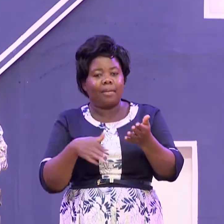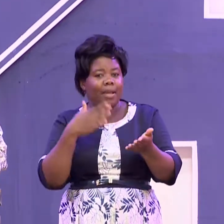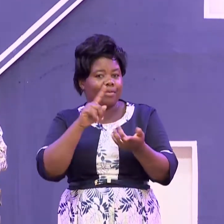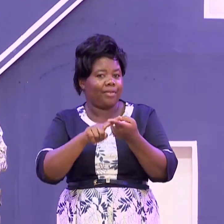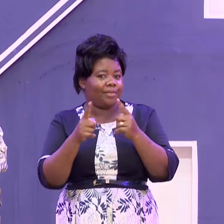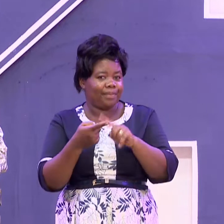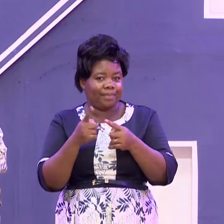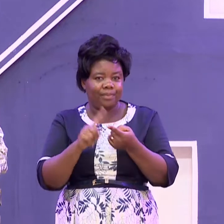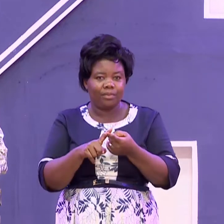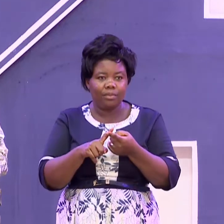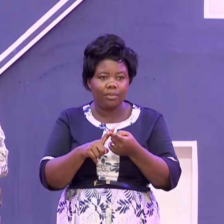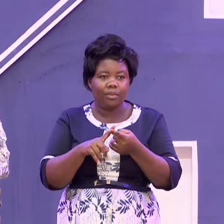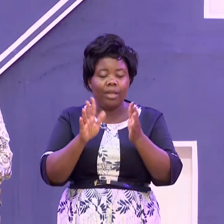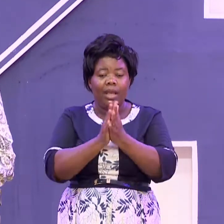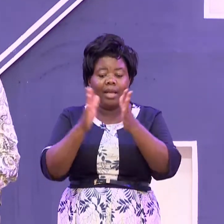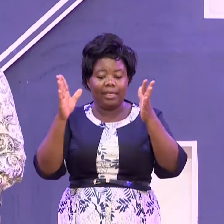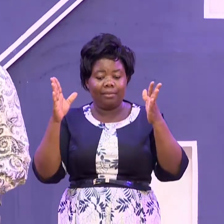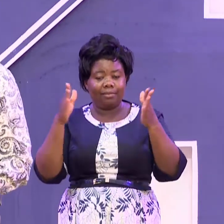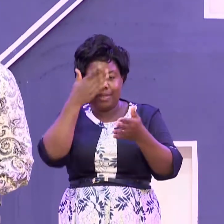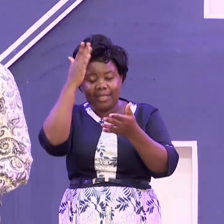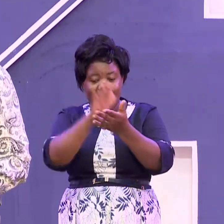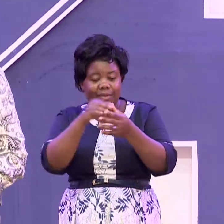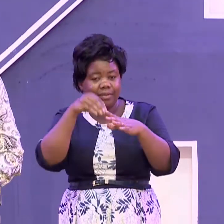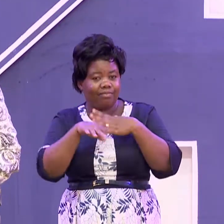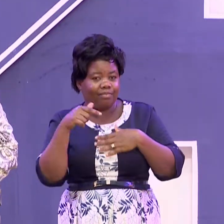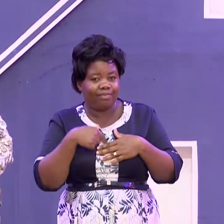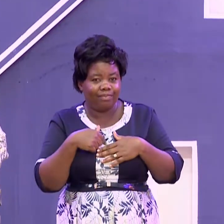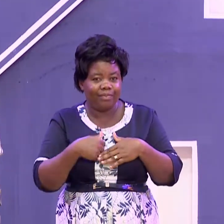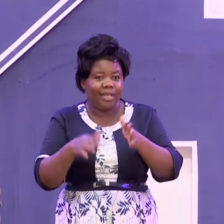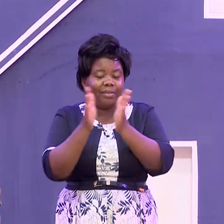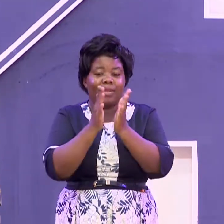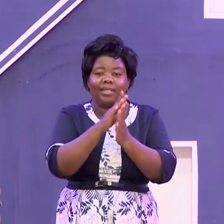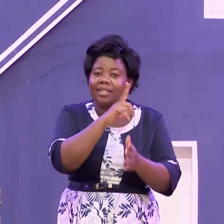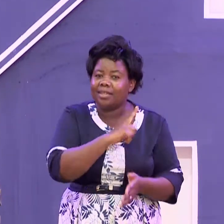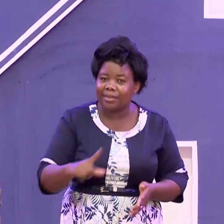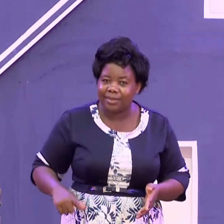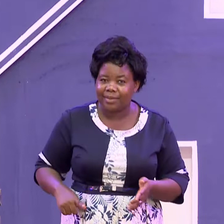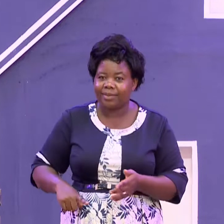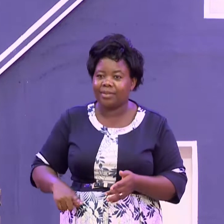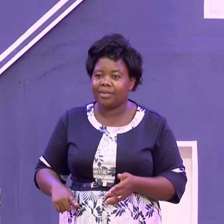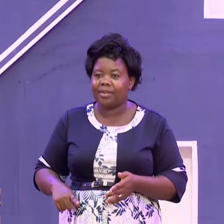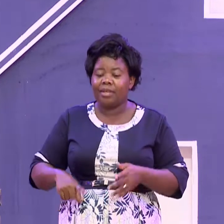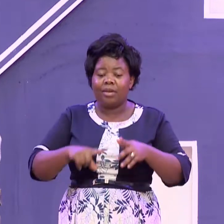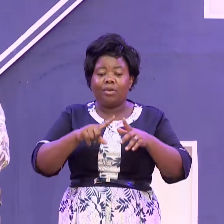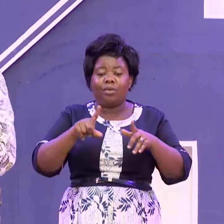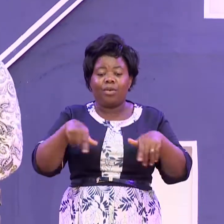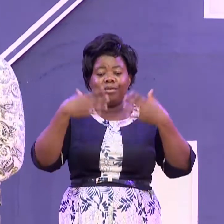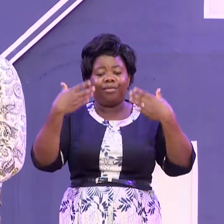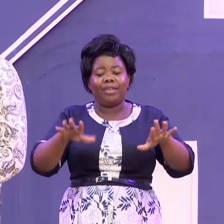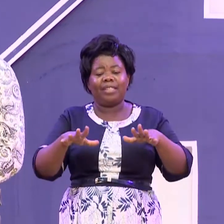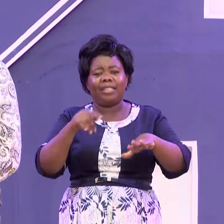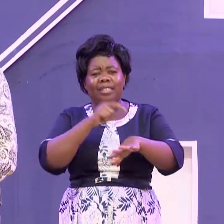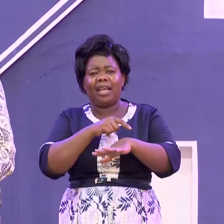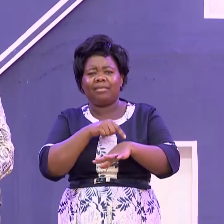you for being my friend. N'okunzikiririzaamu. And also believing in me. Mukama yebazibwe. Praise the Lord. Tumaza kaseera. We've